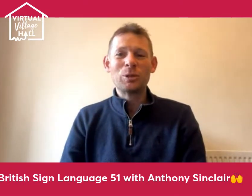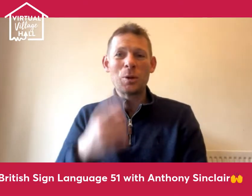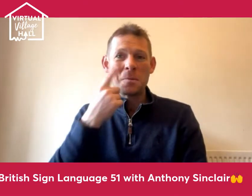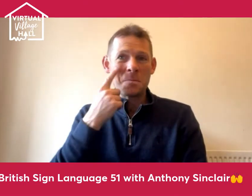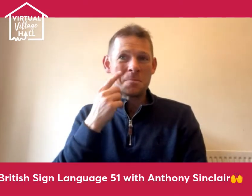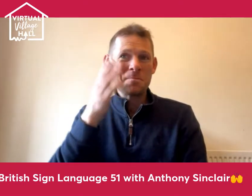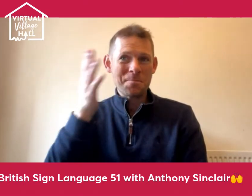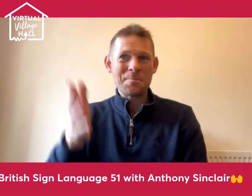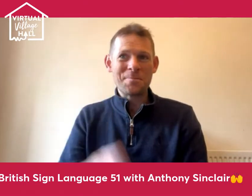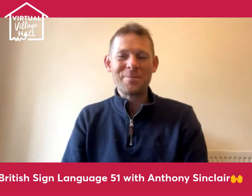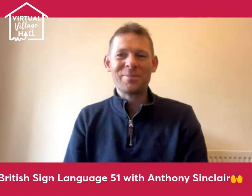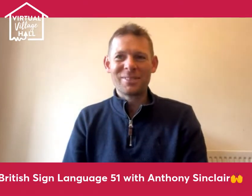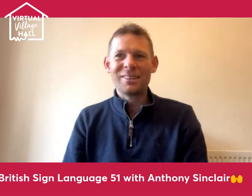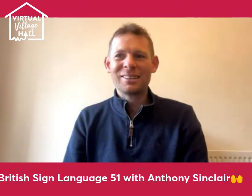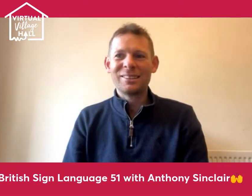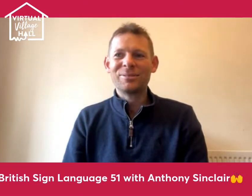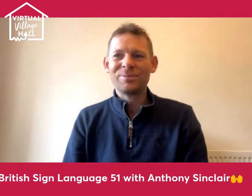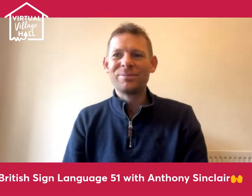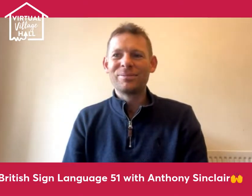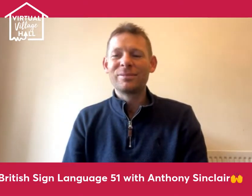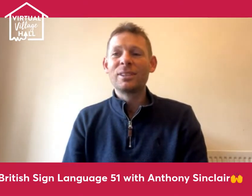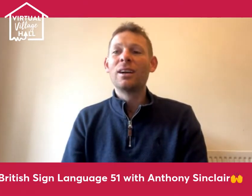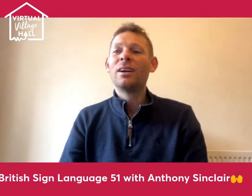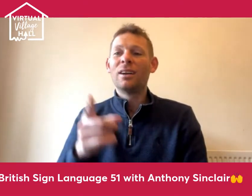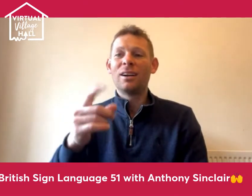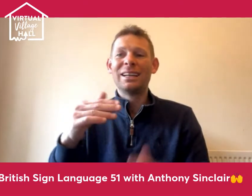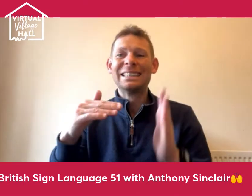different cultures. So that's why we've decided to go there.